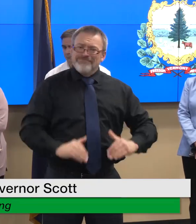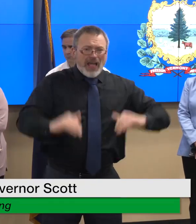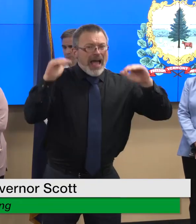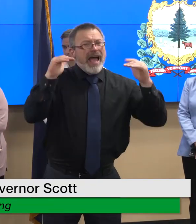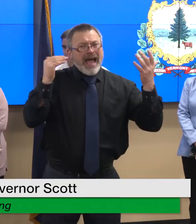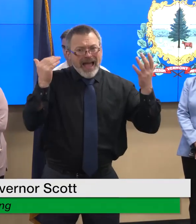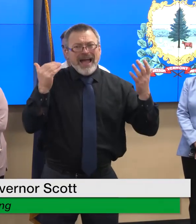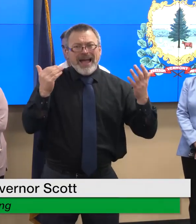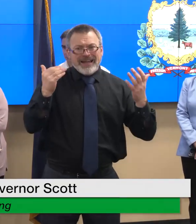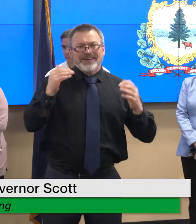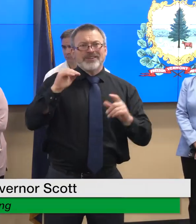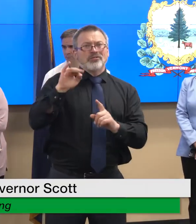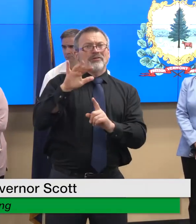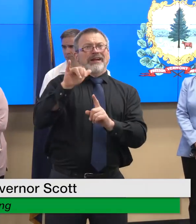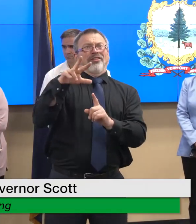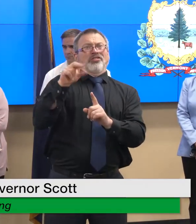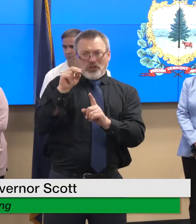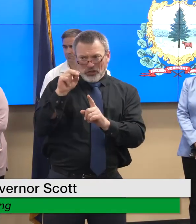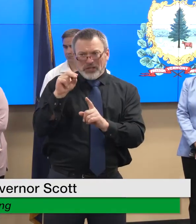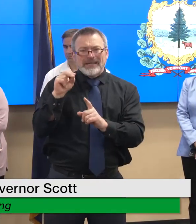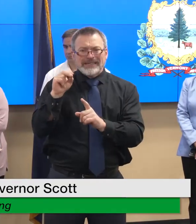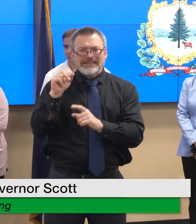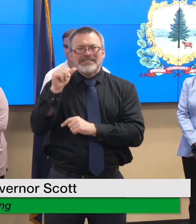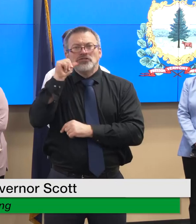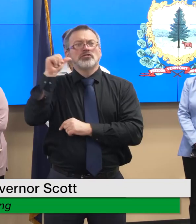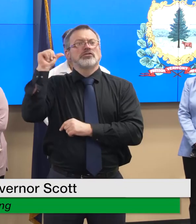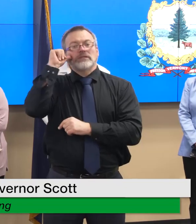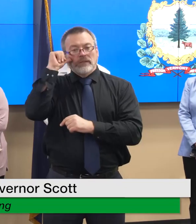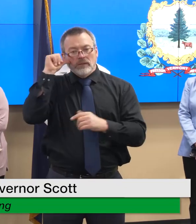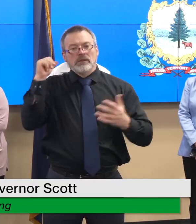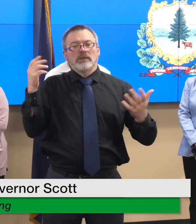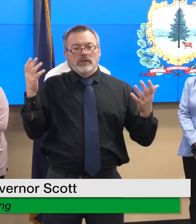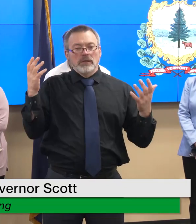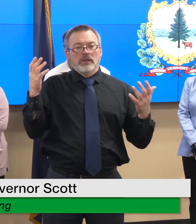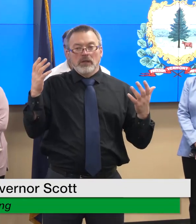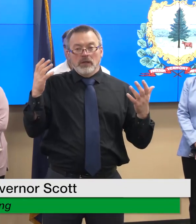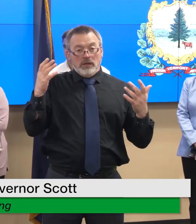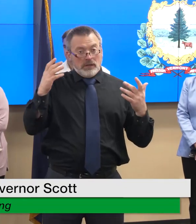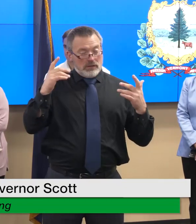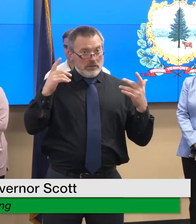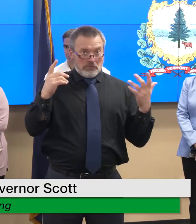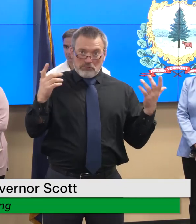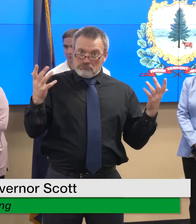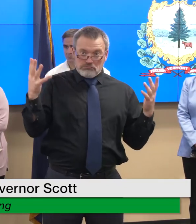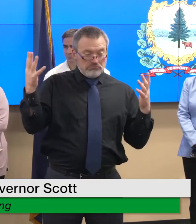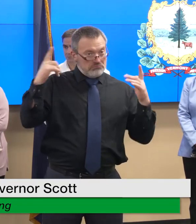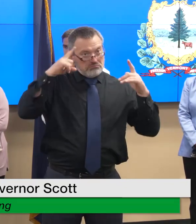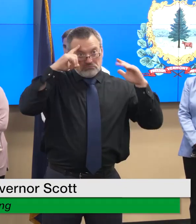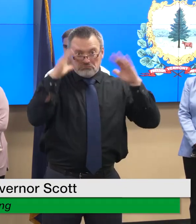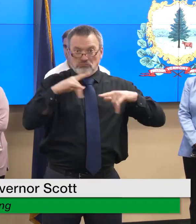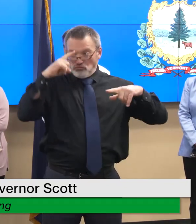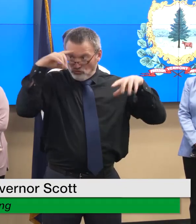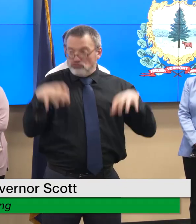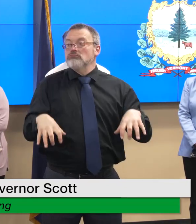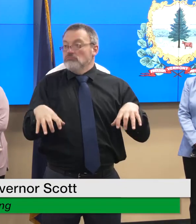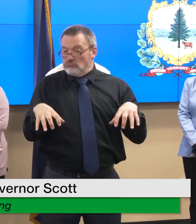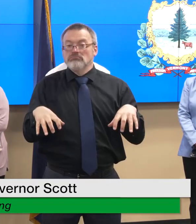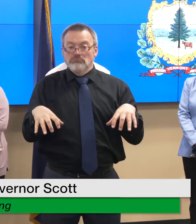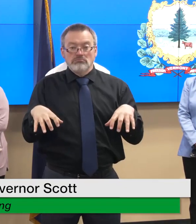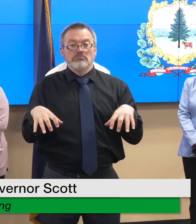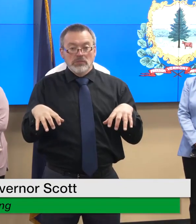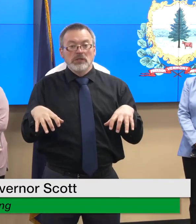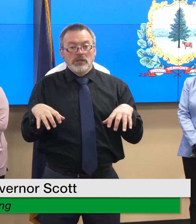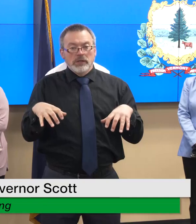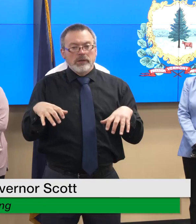July 30th was not an event that was predicted. It appears that a small storm cell stalled out over the Northeast